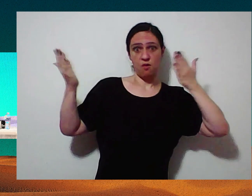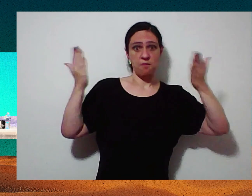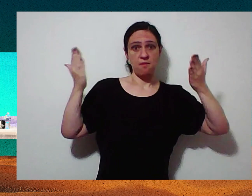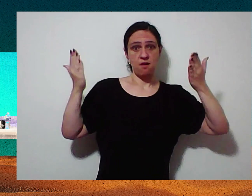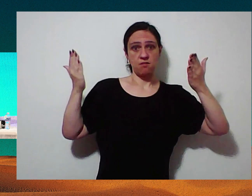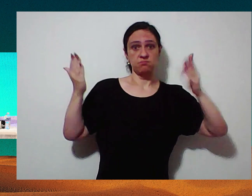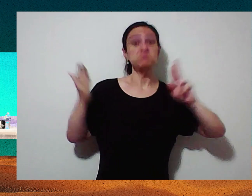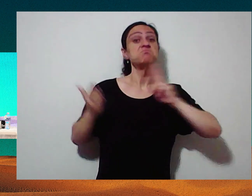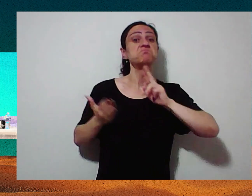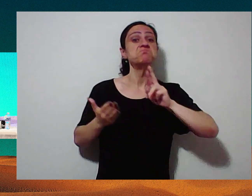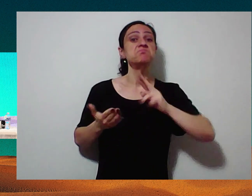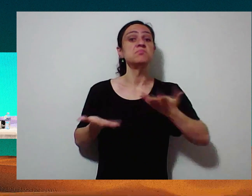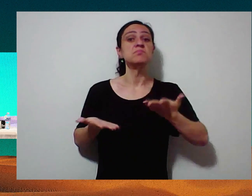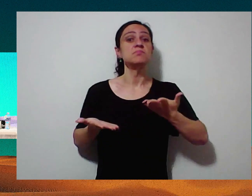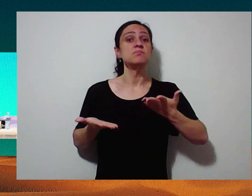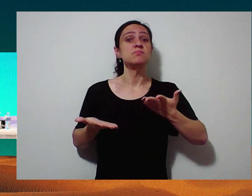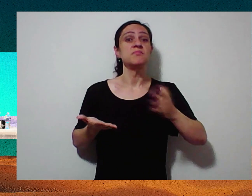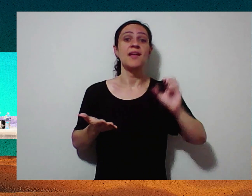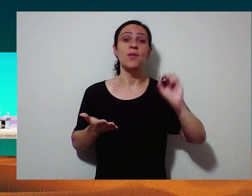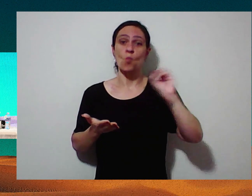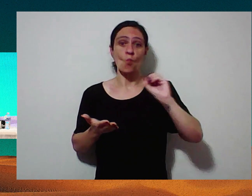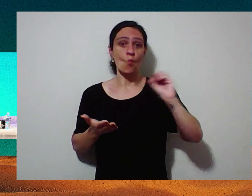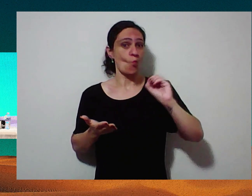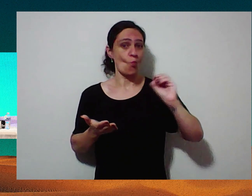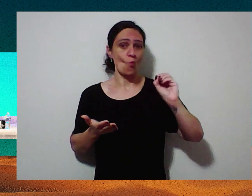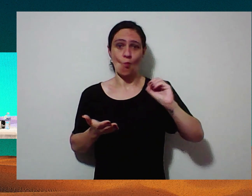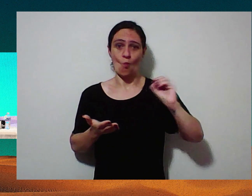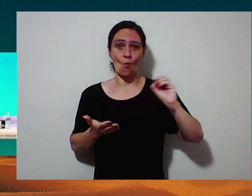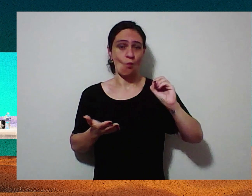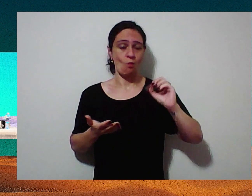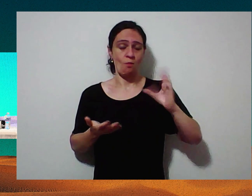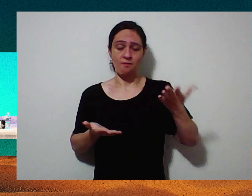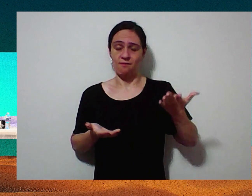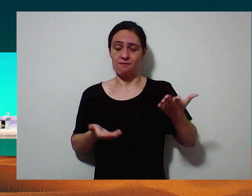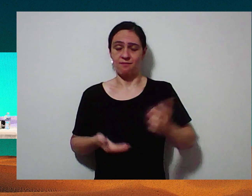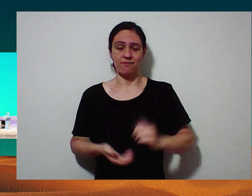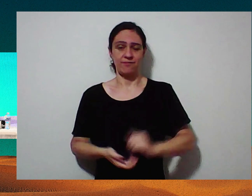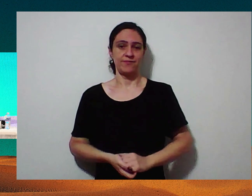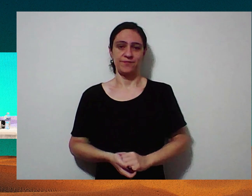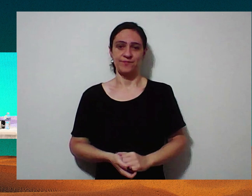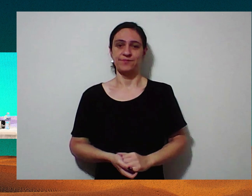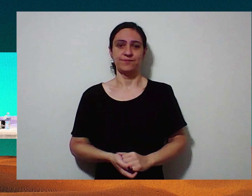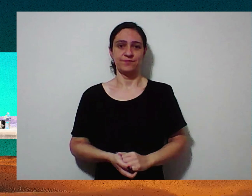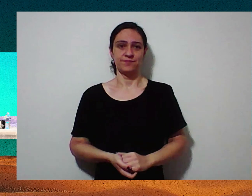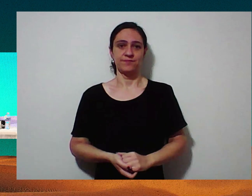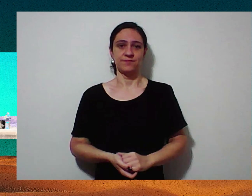Até os nossos adolescentes sabem. Even the teenagers, the youth know that. Dá zero. It's zero.